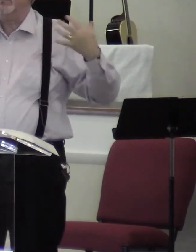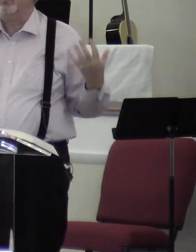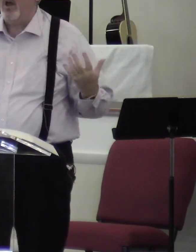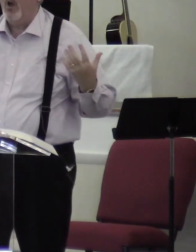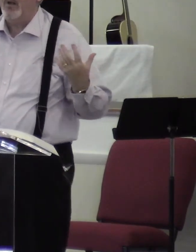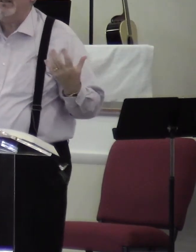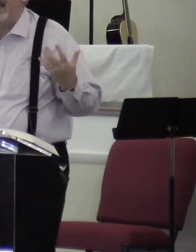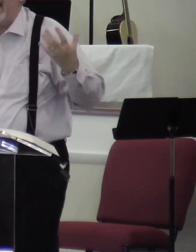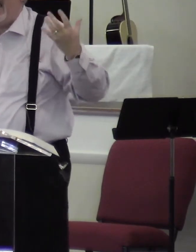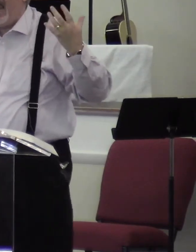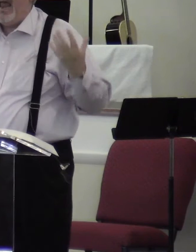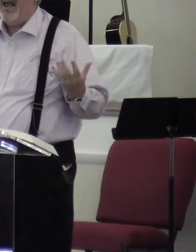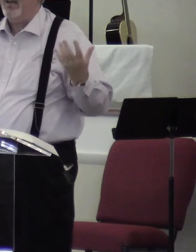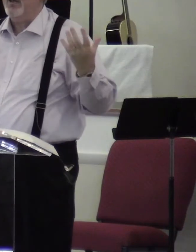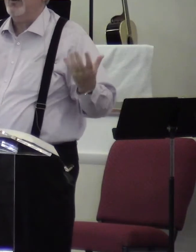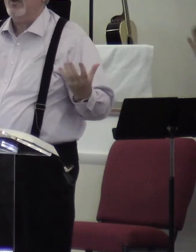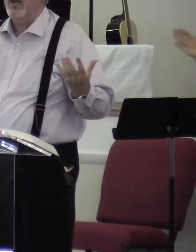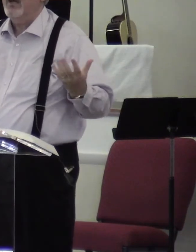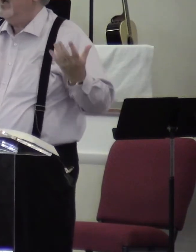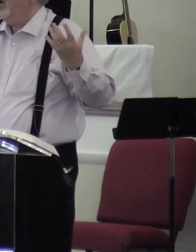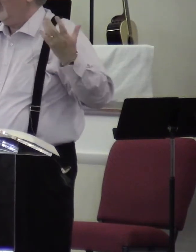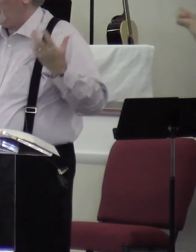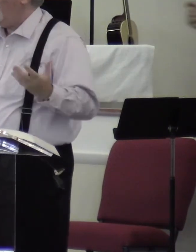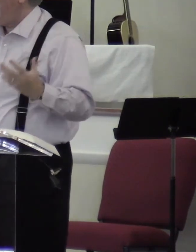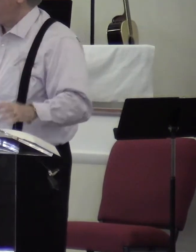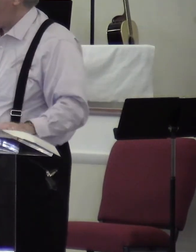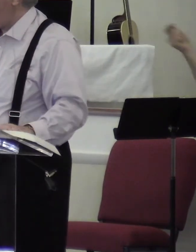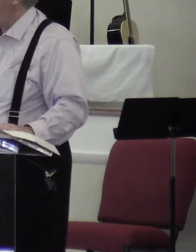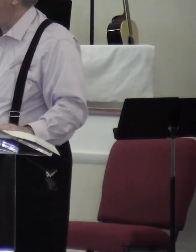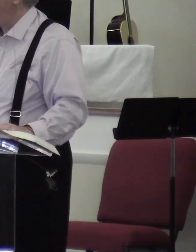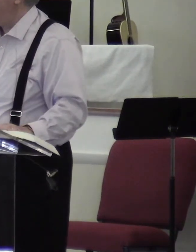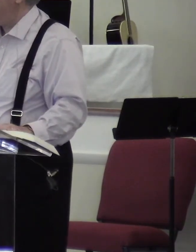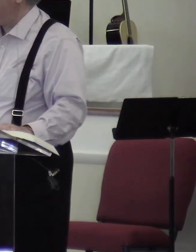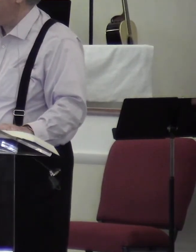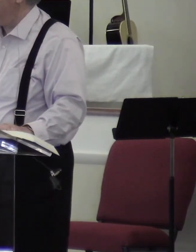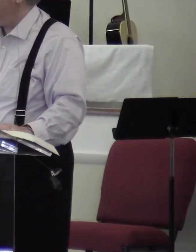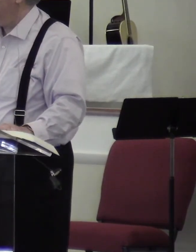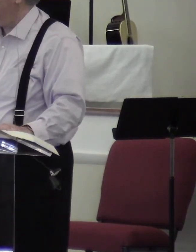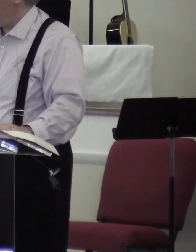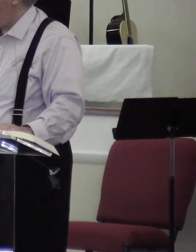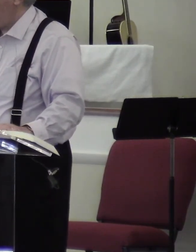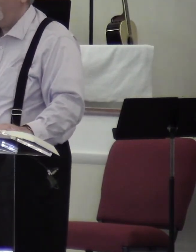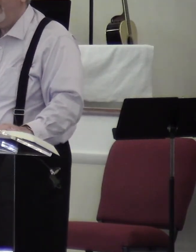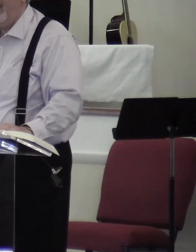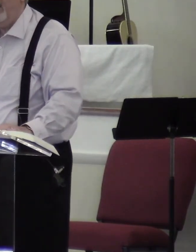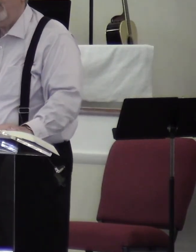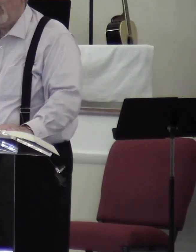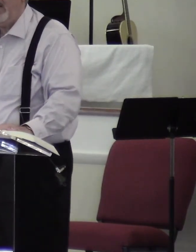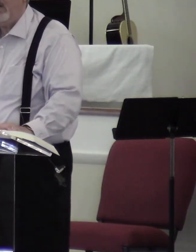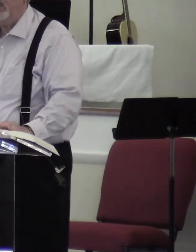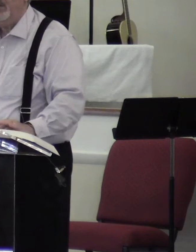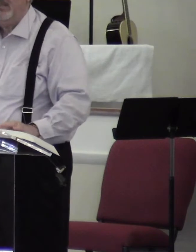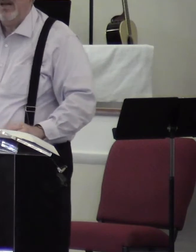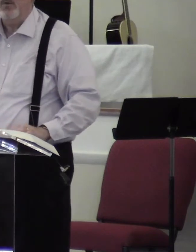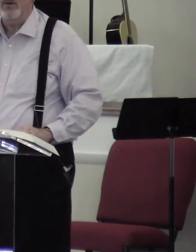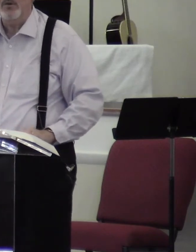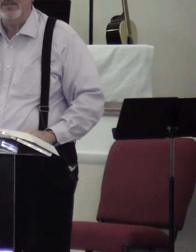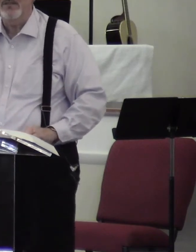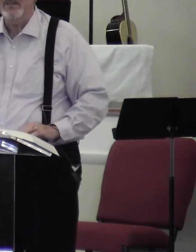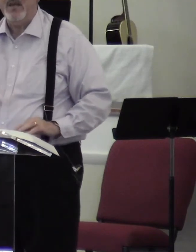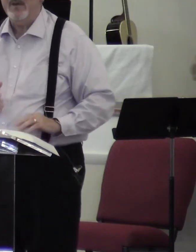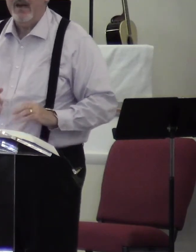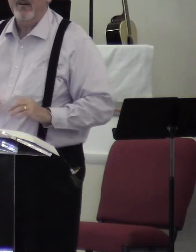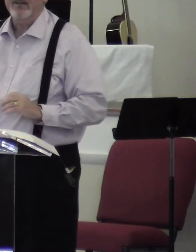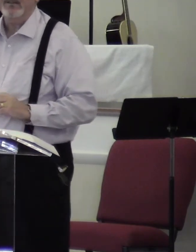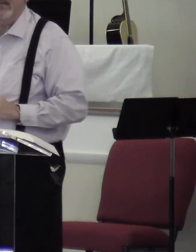to explode and say, hallelujah, what has happened to me? I have been made joint heirs with Jesus. I'm going to